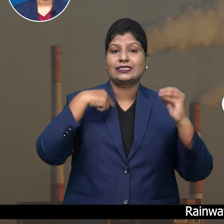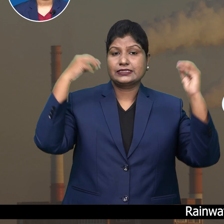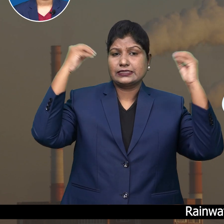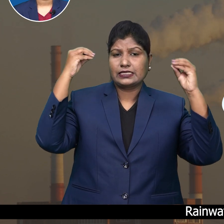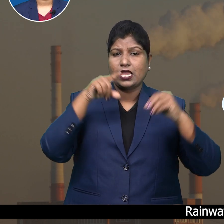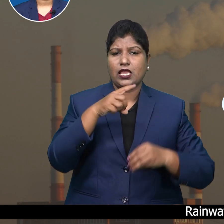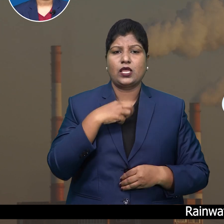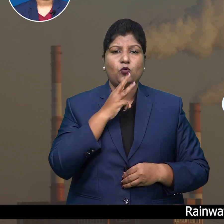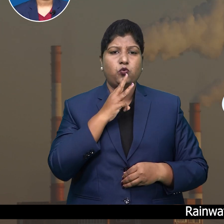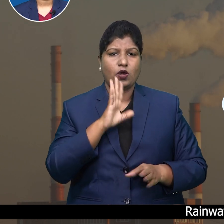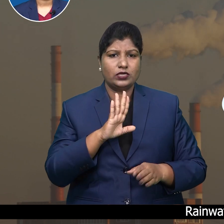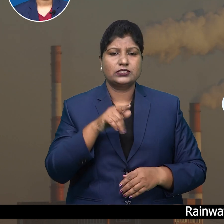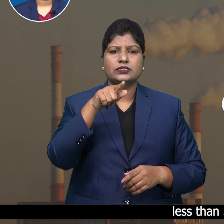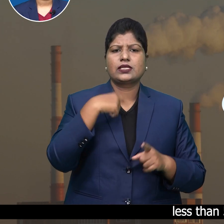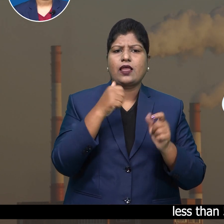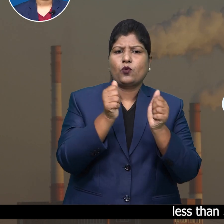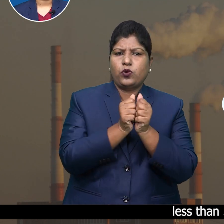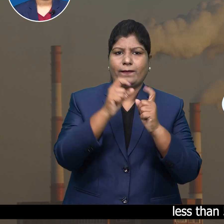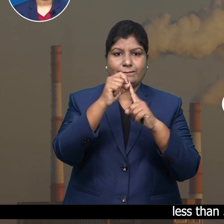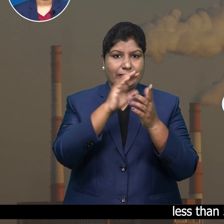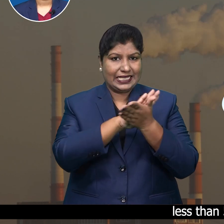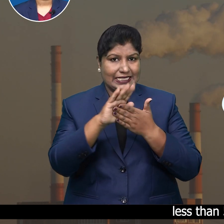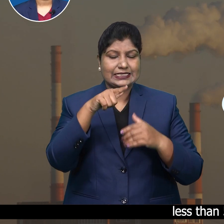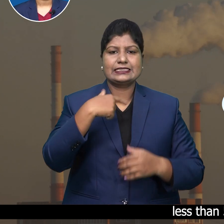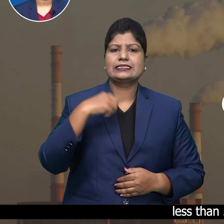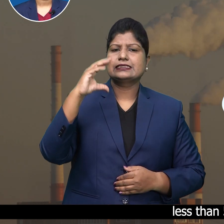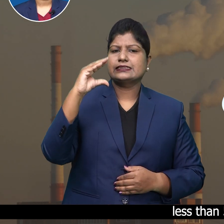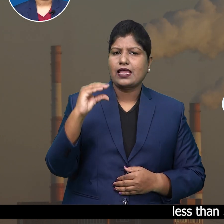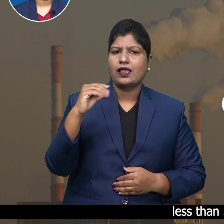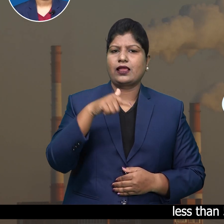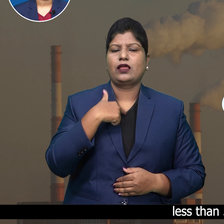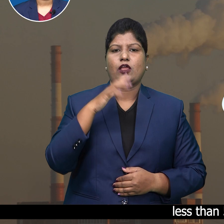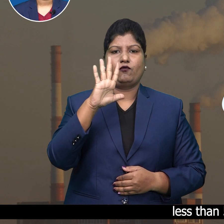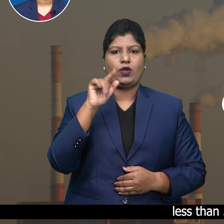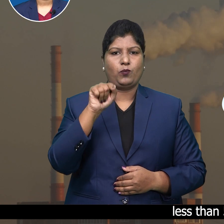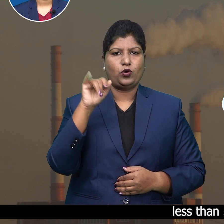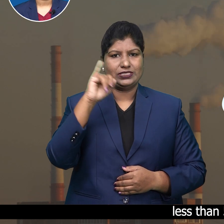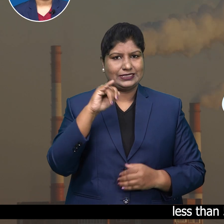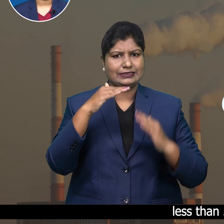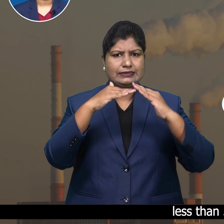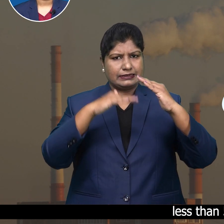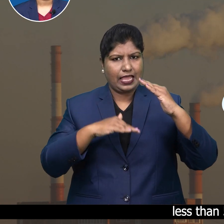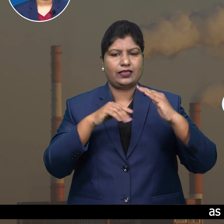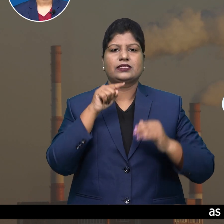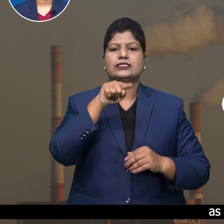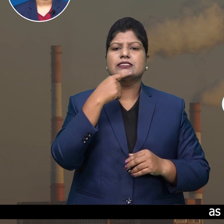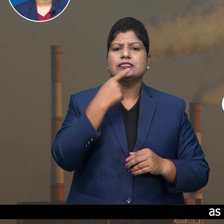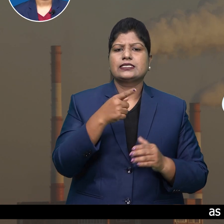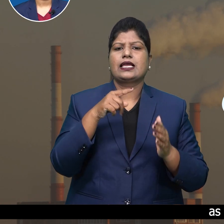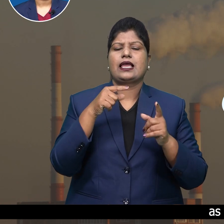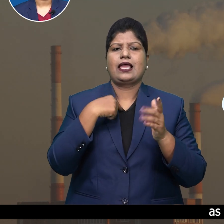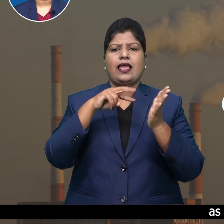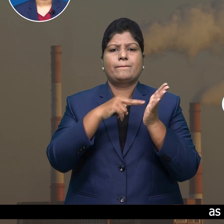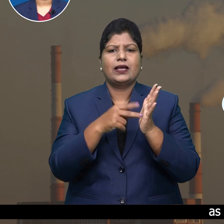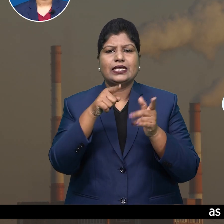Rainwater with a pH less than 5.6 is described as